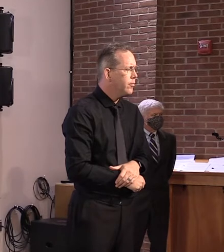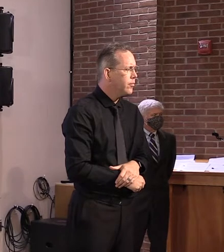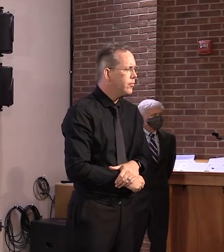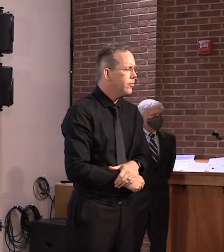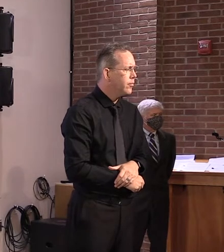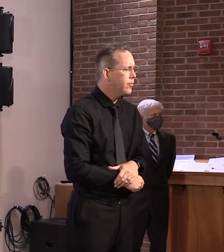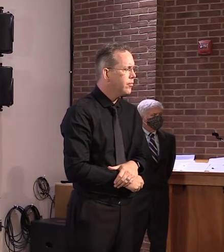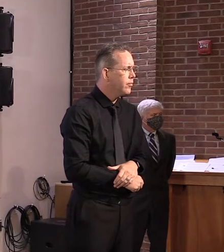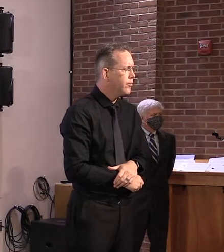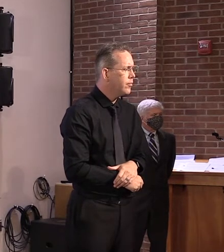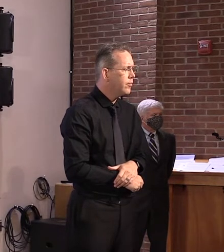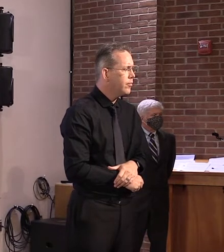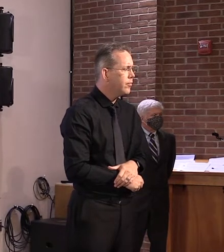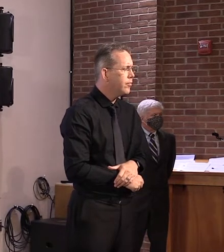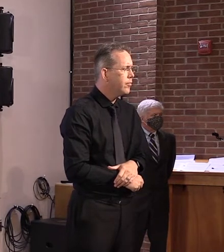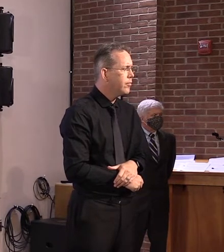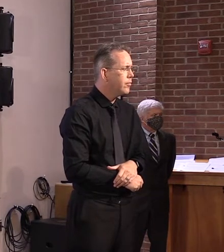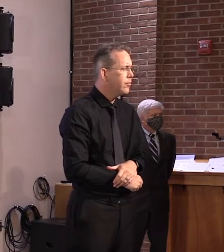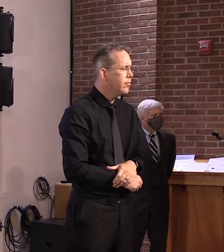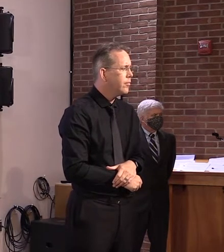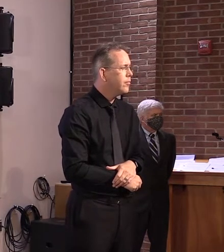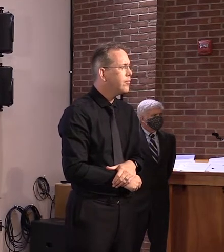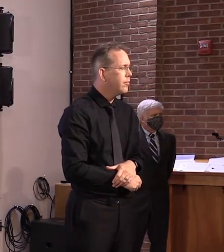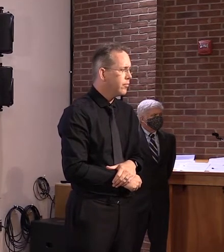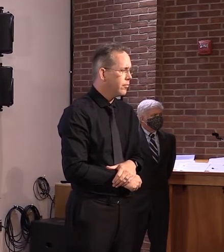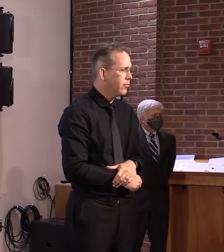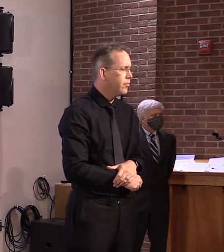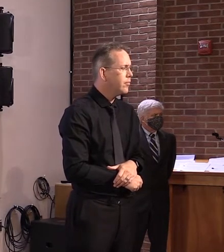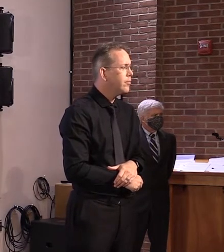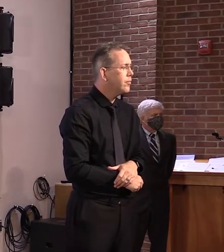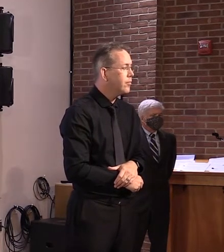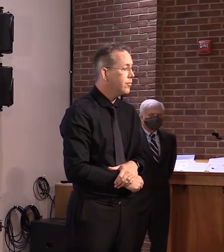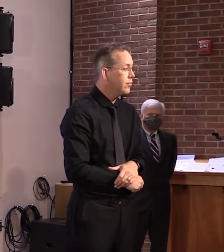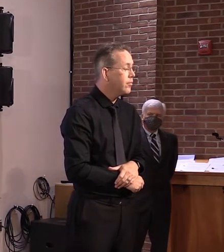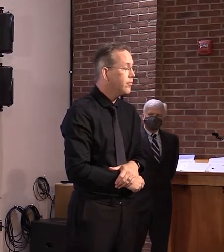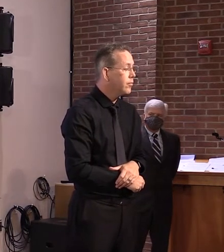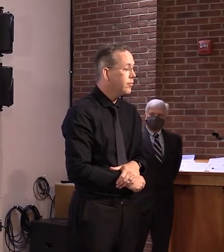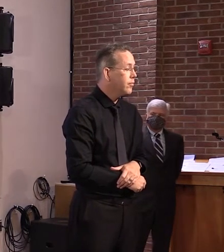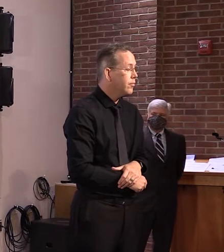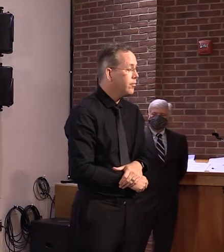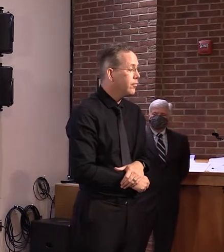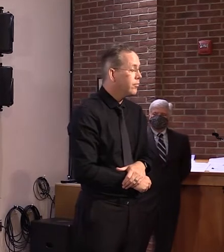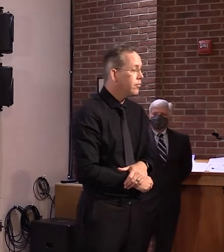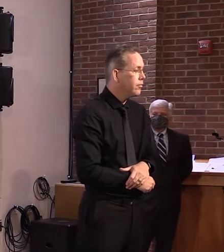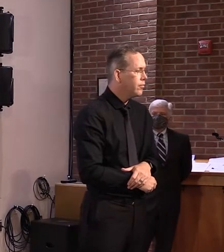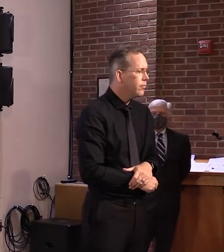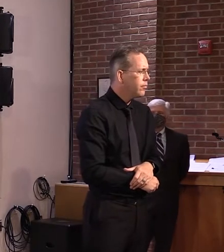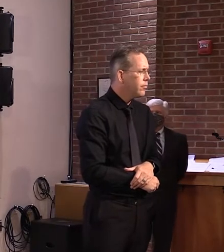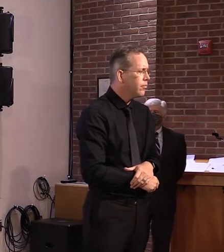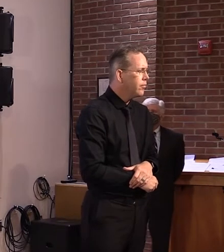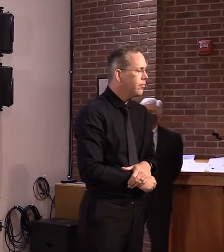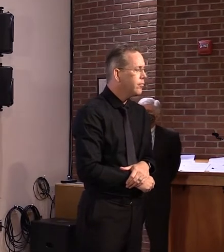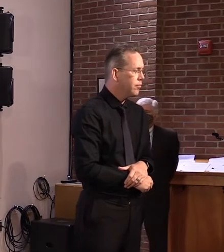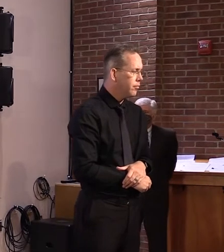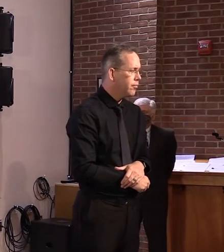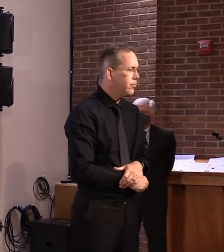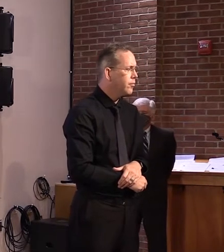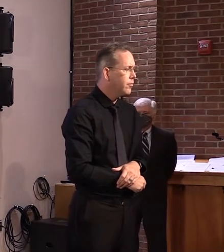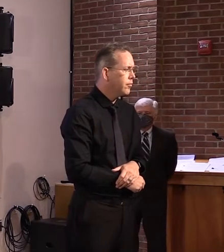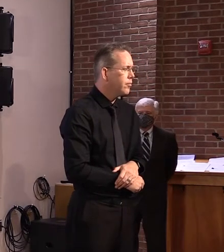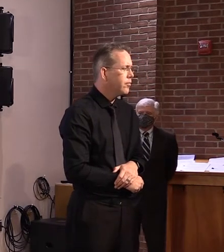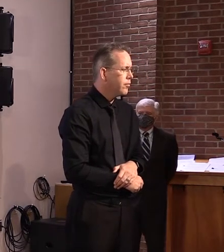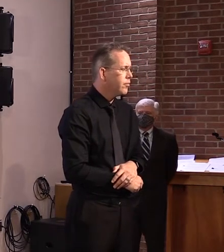bars that were in violation of the capacity requirements. Specifically, people weren't social distancing inside, and again, there were more